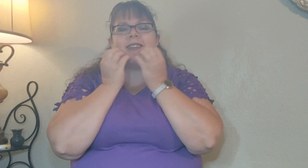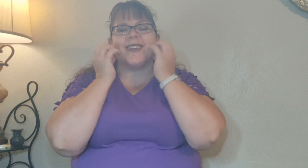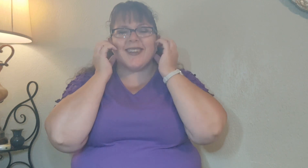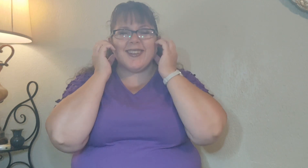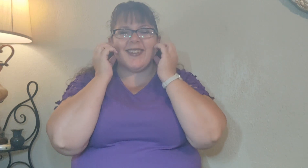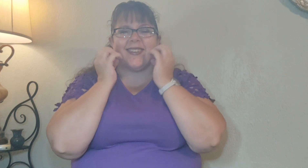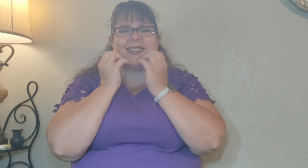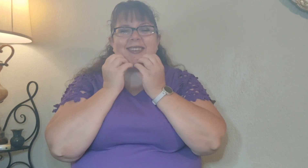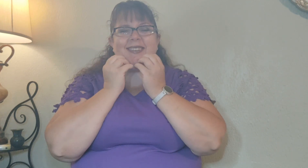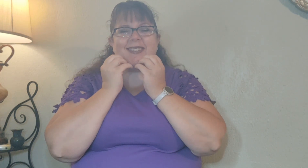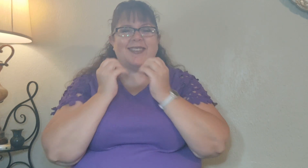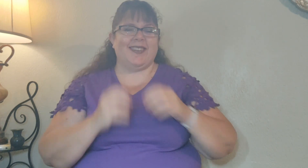around.